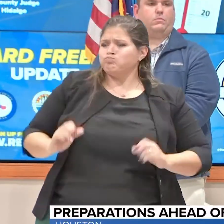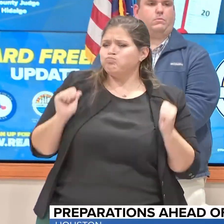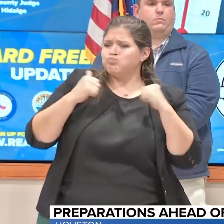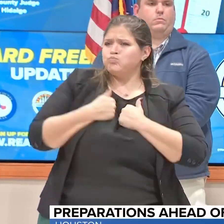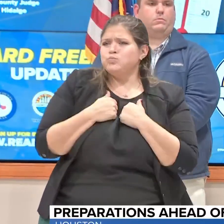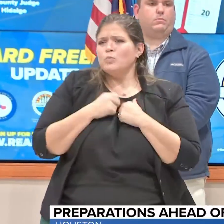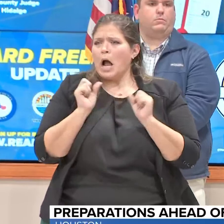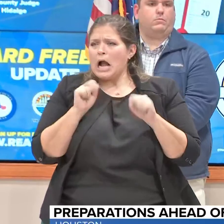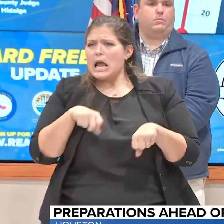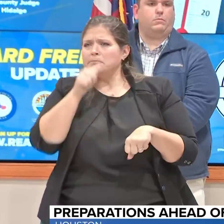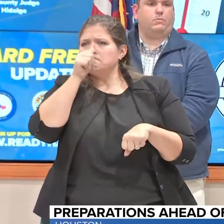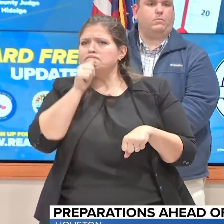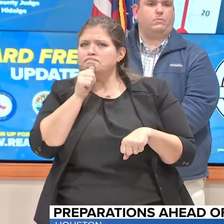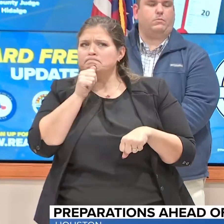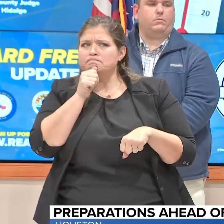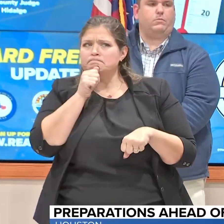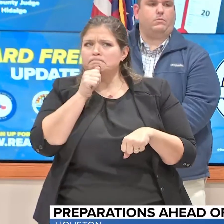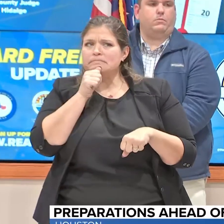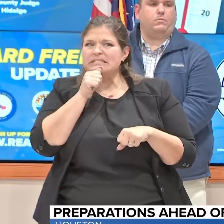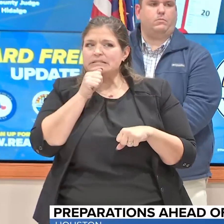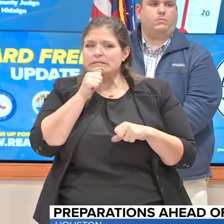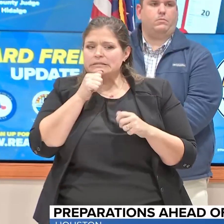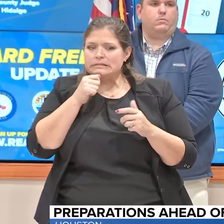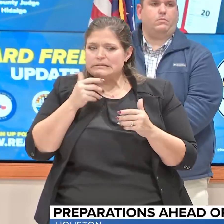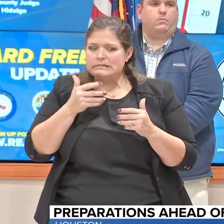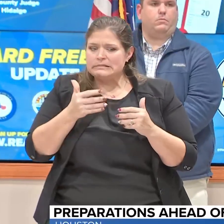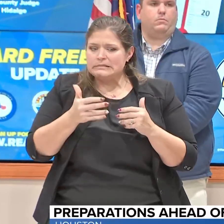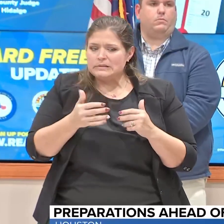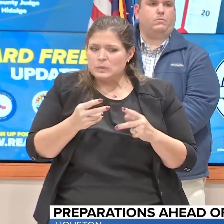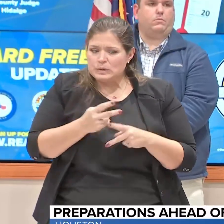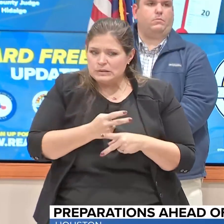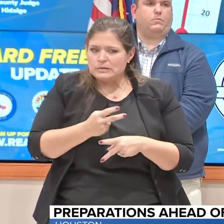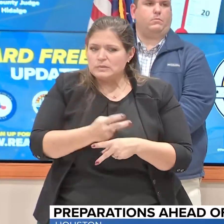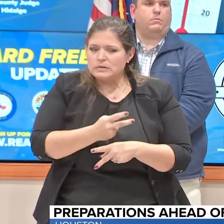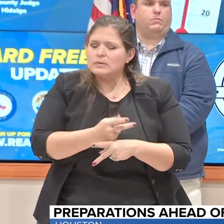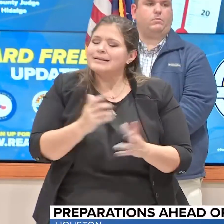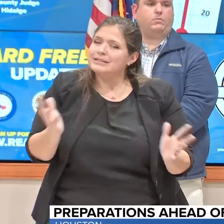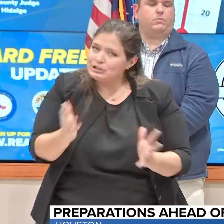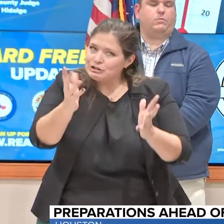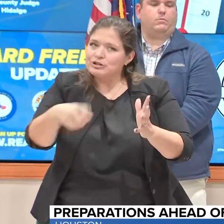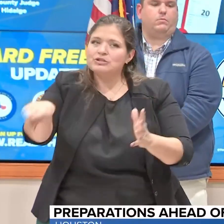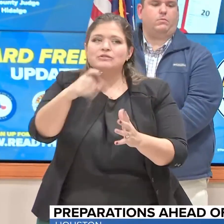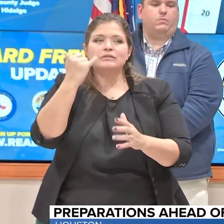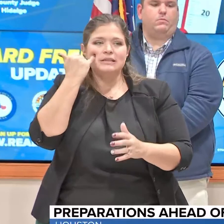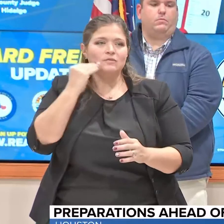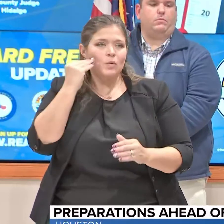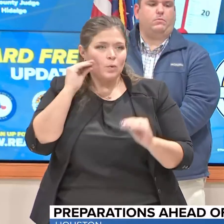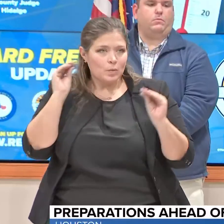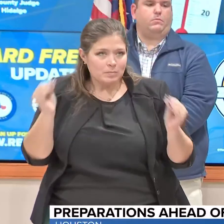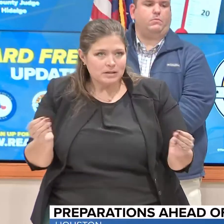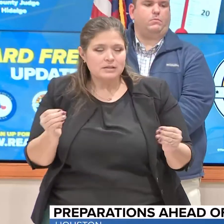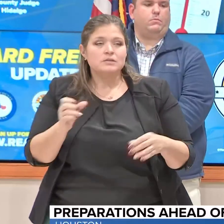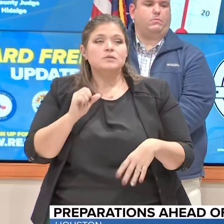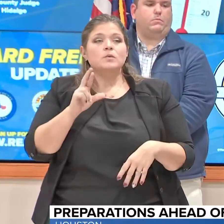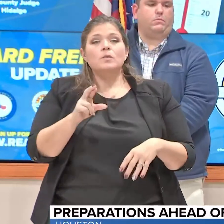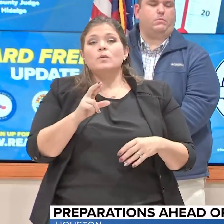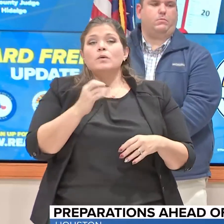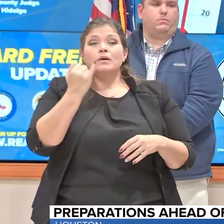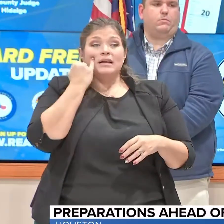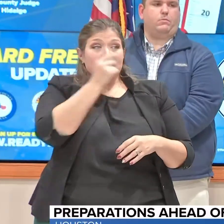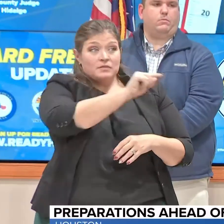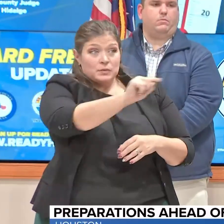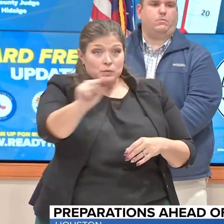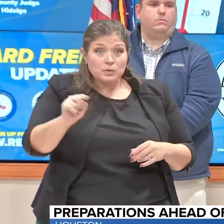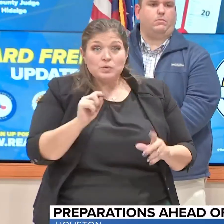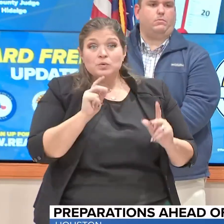not going to be as cold. And in this particular case, I would encourage those who are out there assisting in taking care of